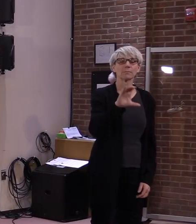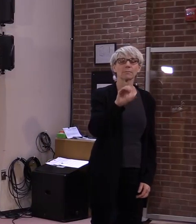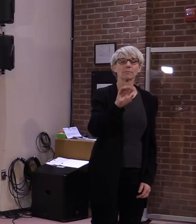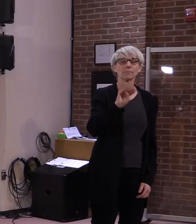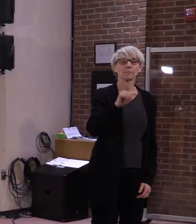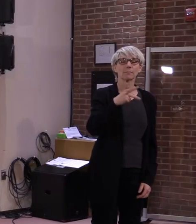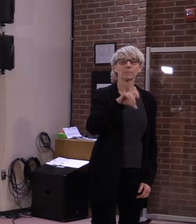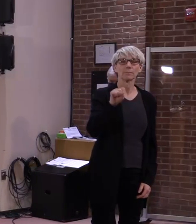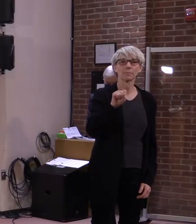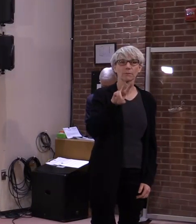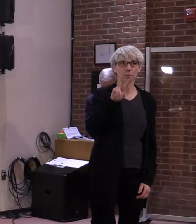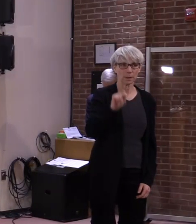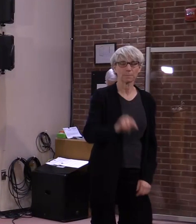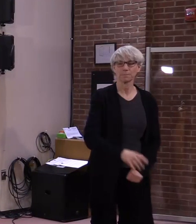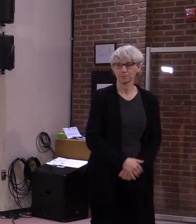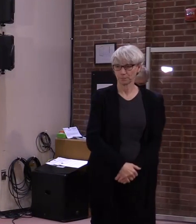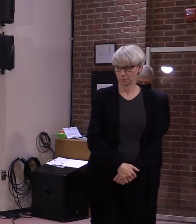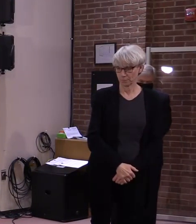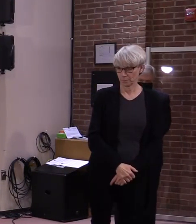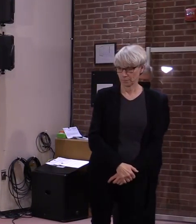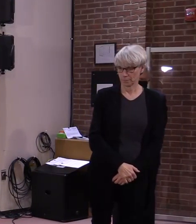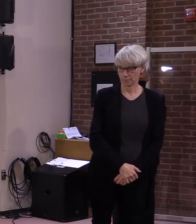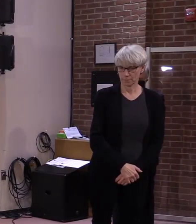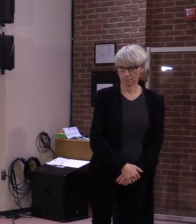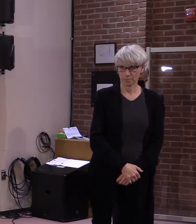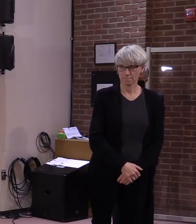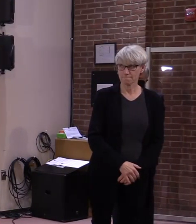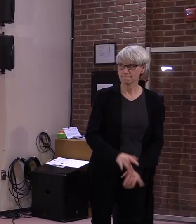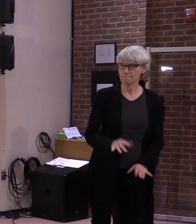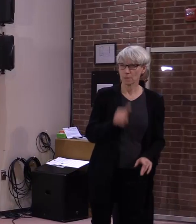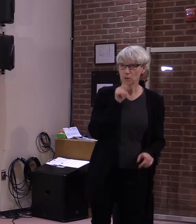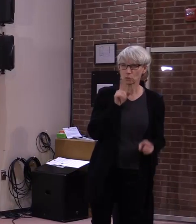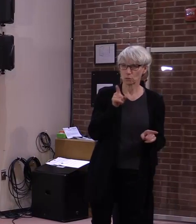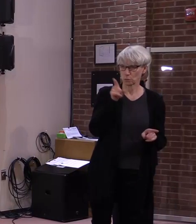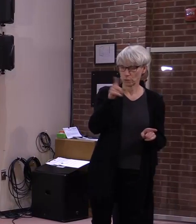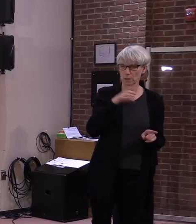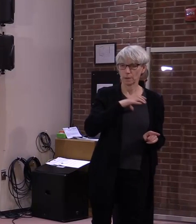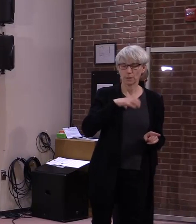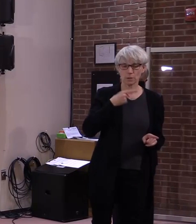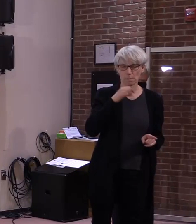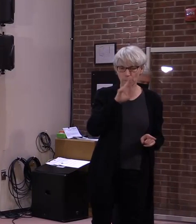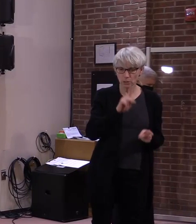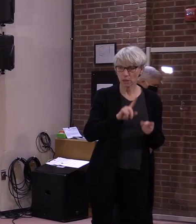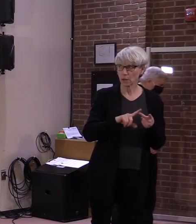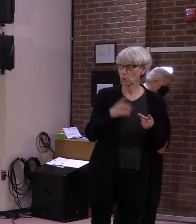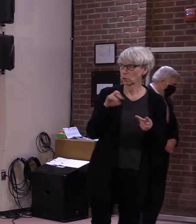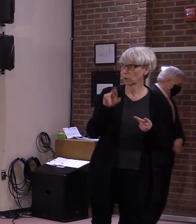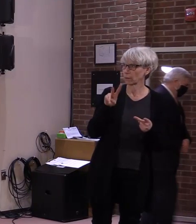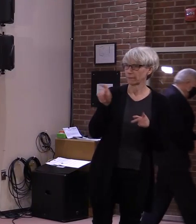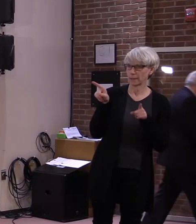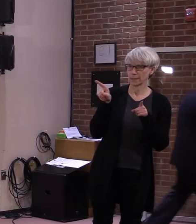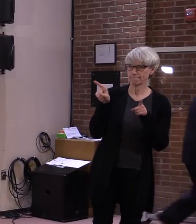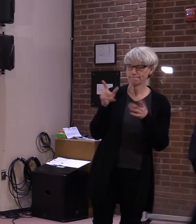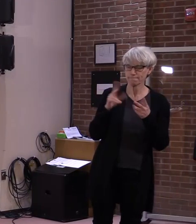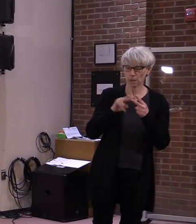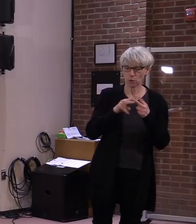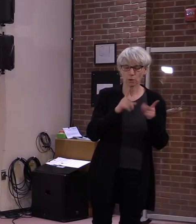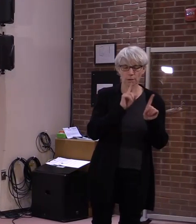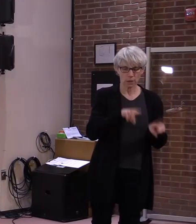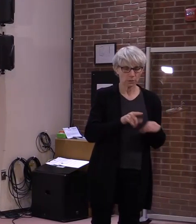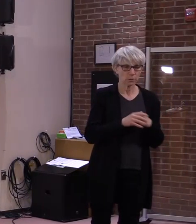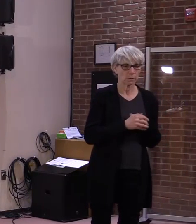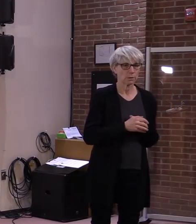Thank you. I don't know if this question is for Commissioner Pichek or for Dr. Levine. Going back to the deck that